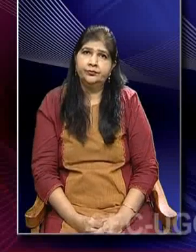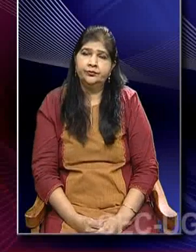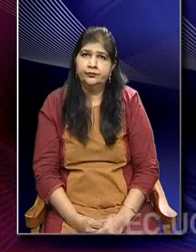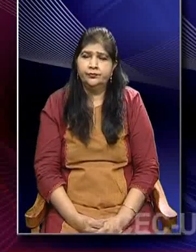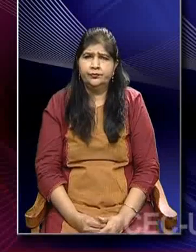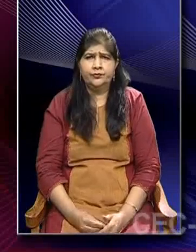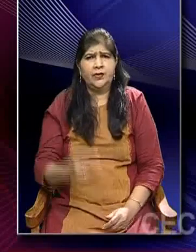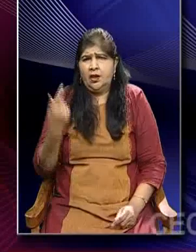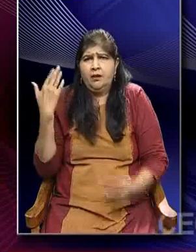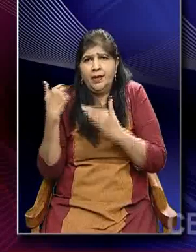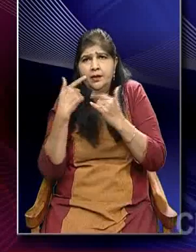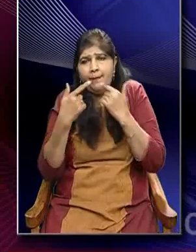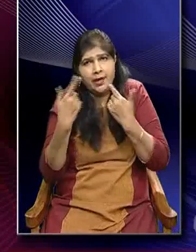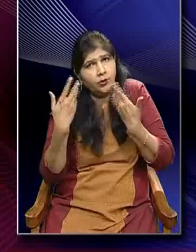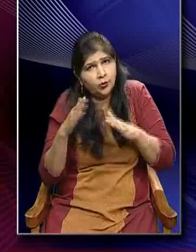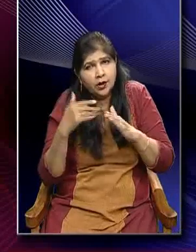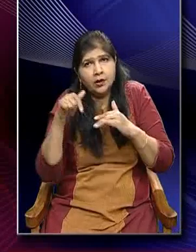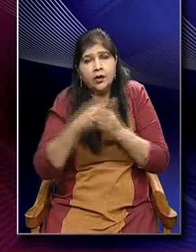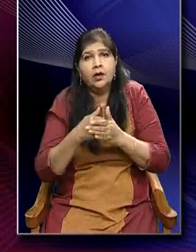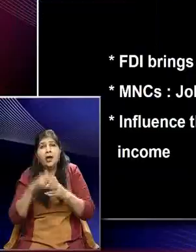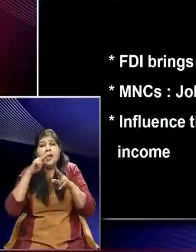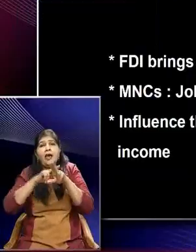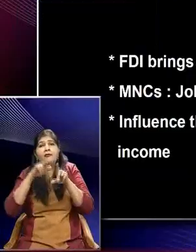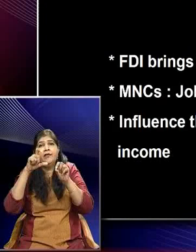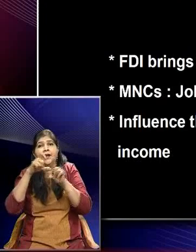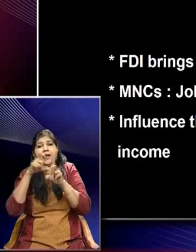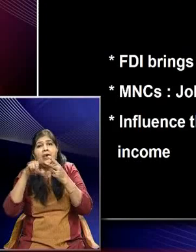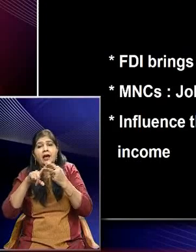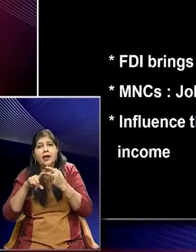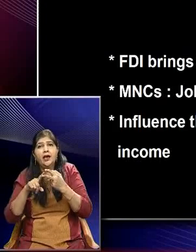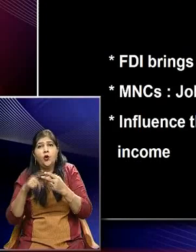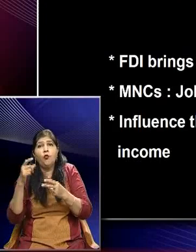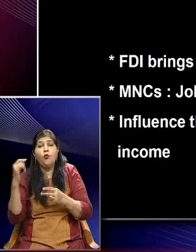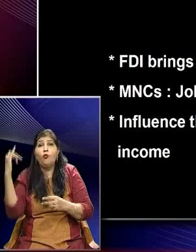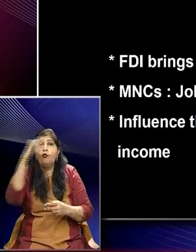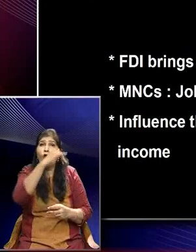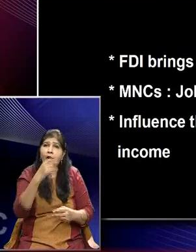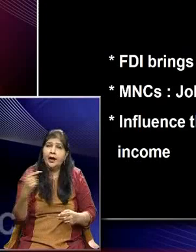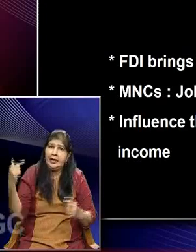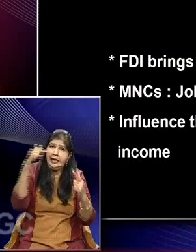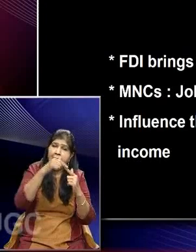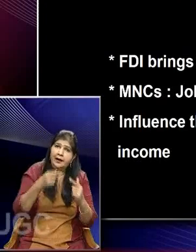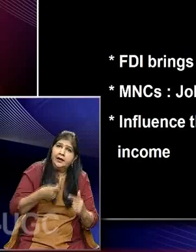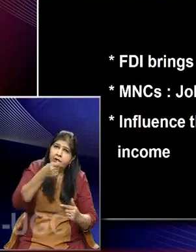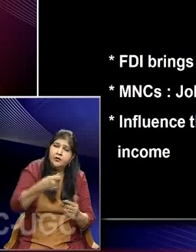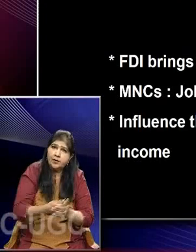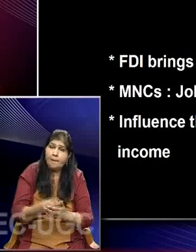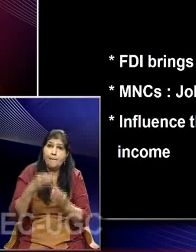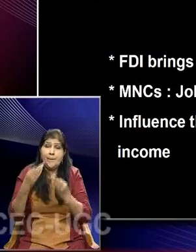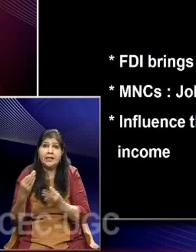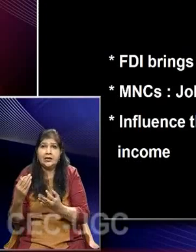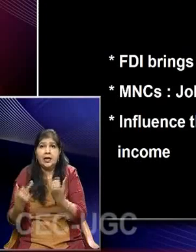As we just discussed, FDI, foreign direct investment, brings the best